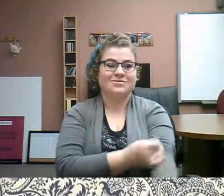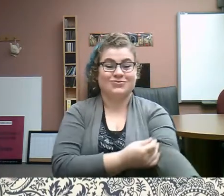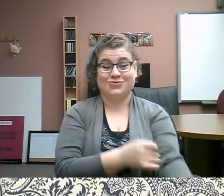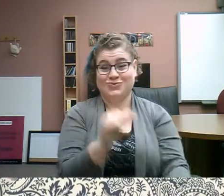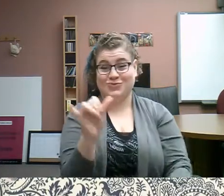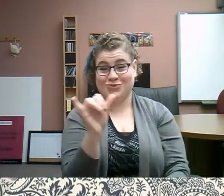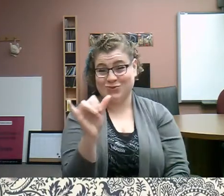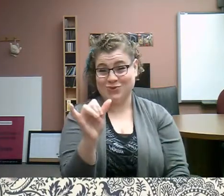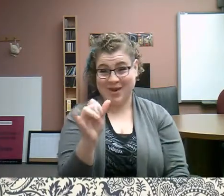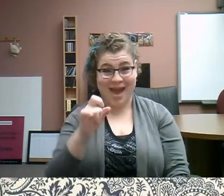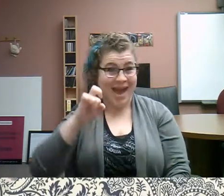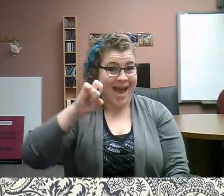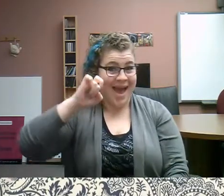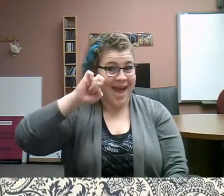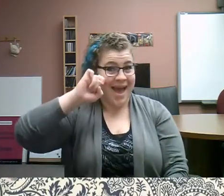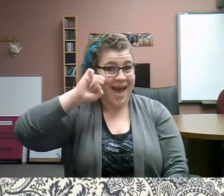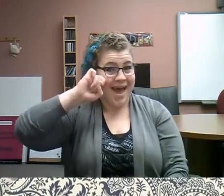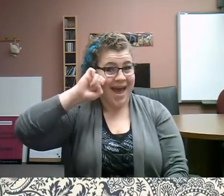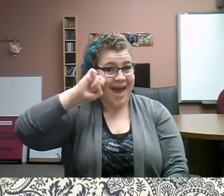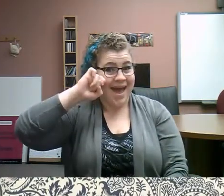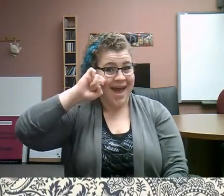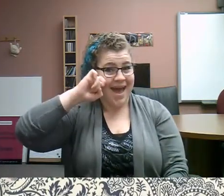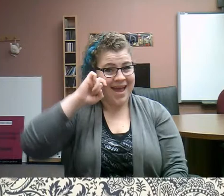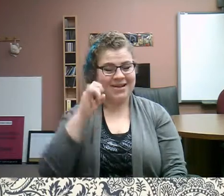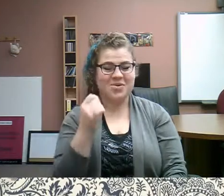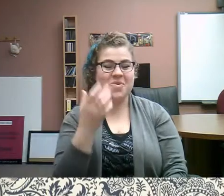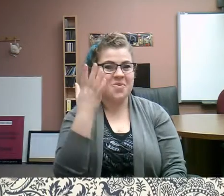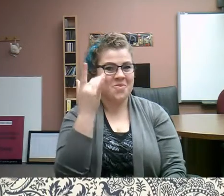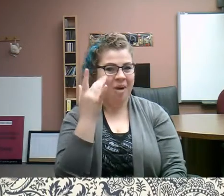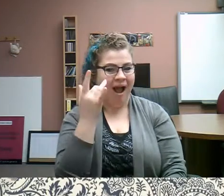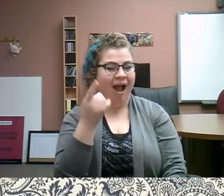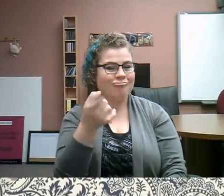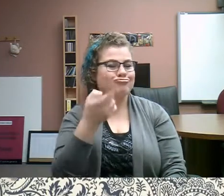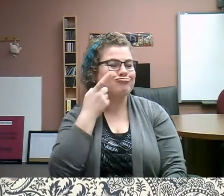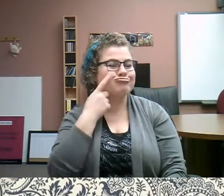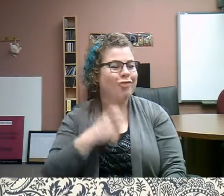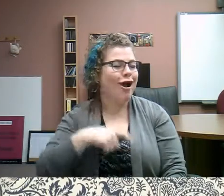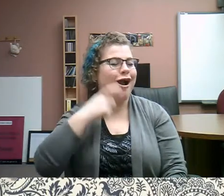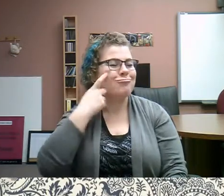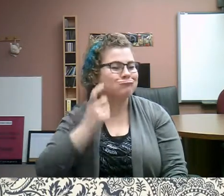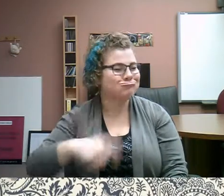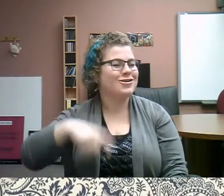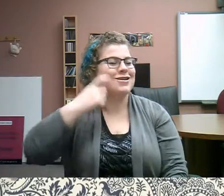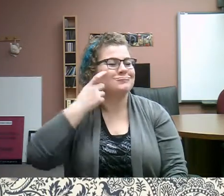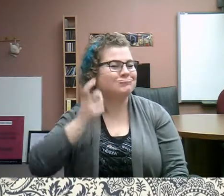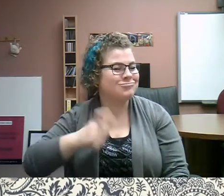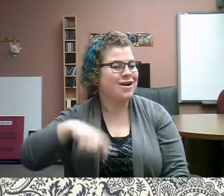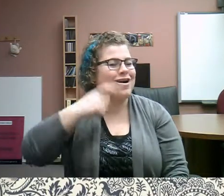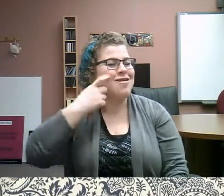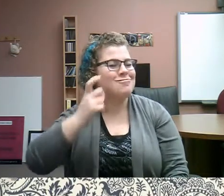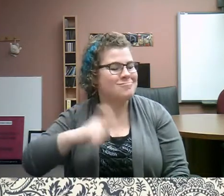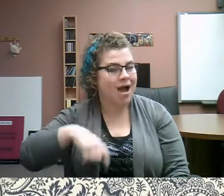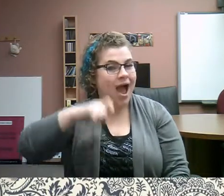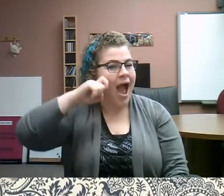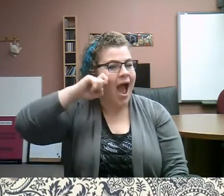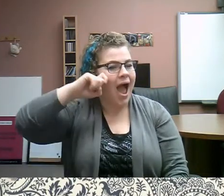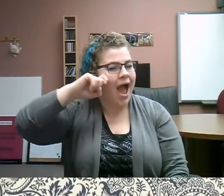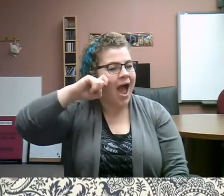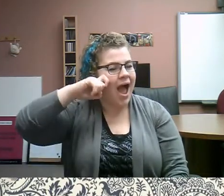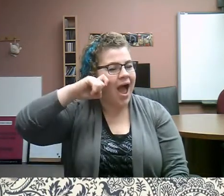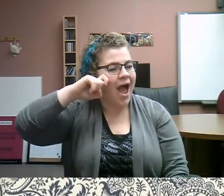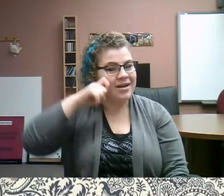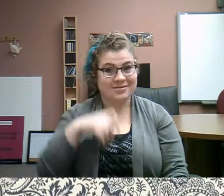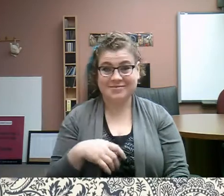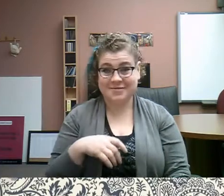bubbles on your finger. Also, for onion, onions tend to make people cry when they